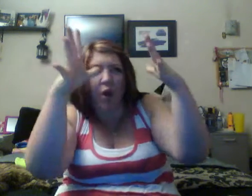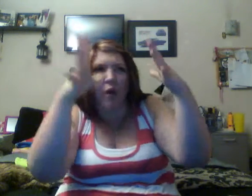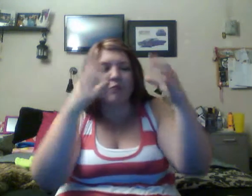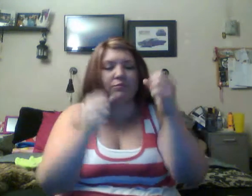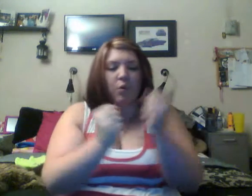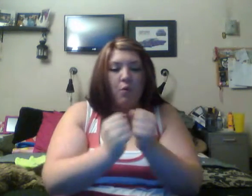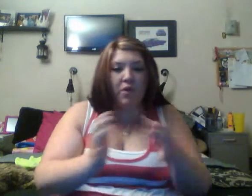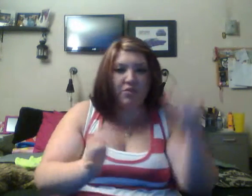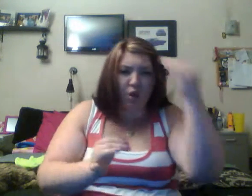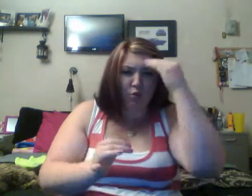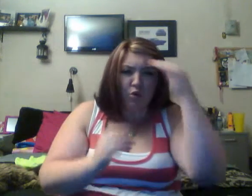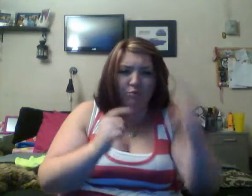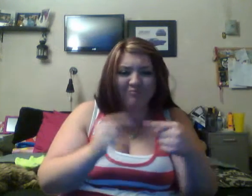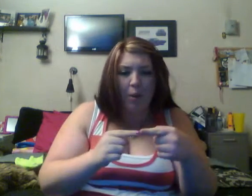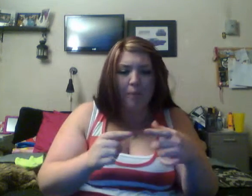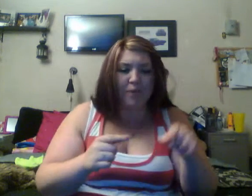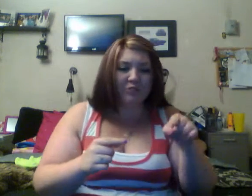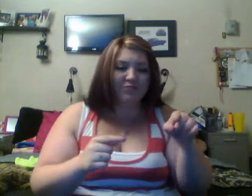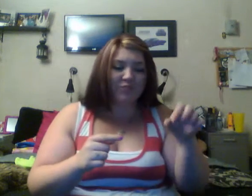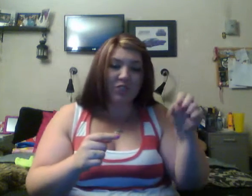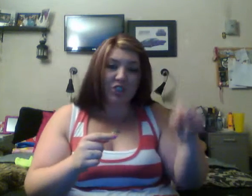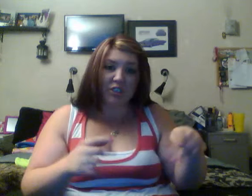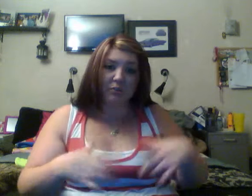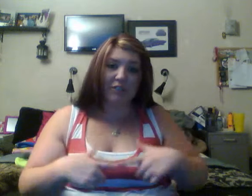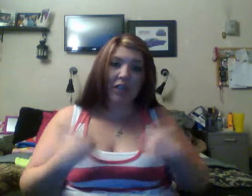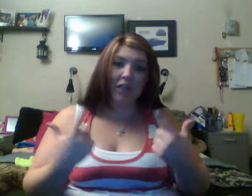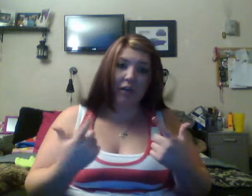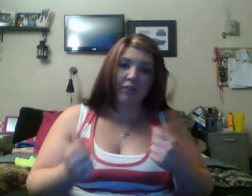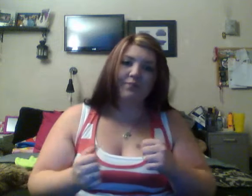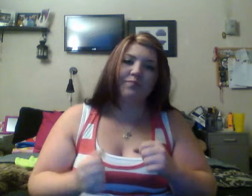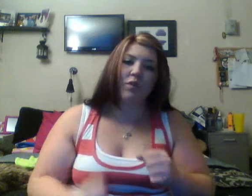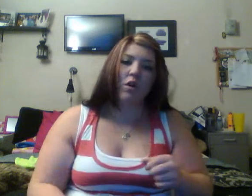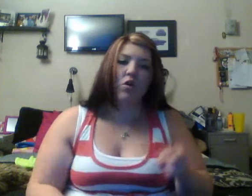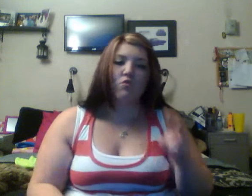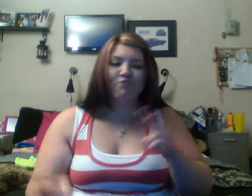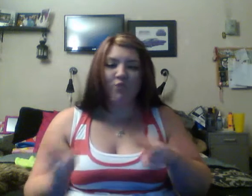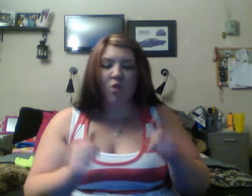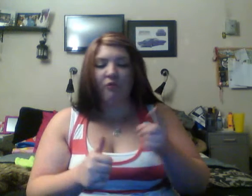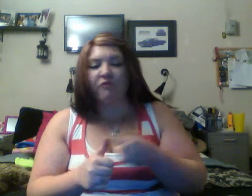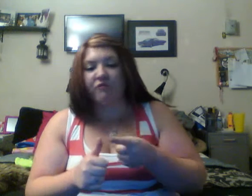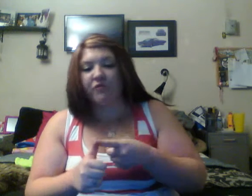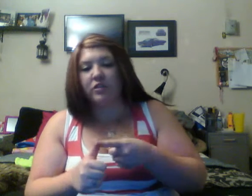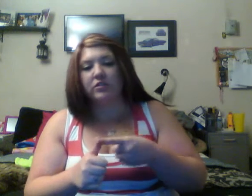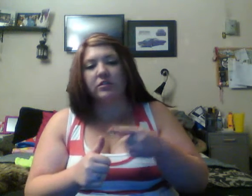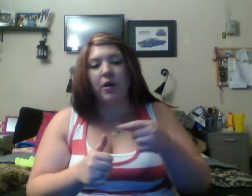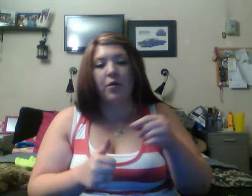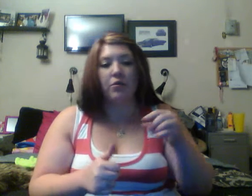about 1550. We want to take a look first then at John Shakespeare, William's father. John